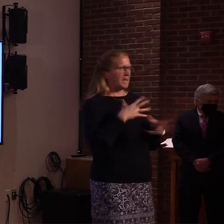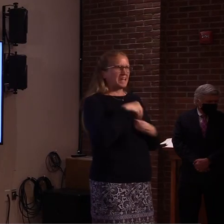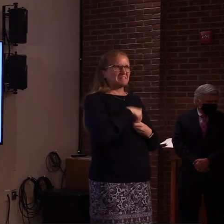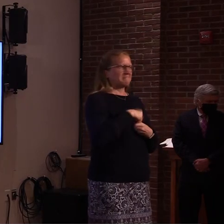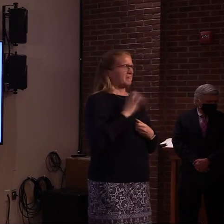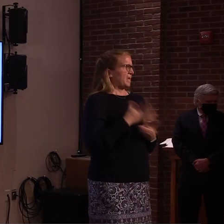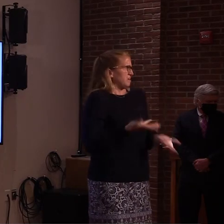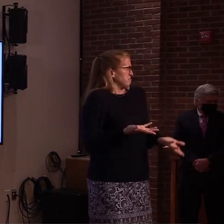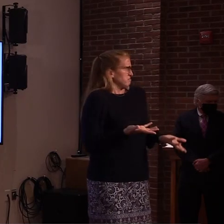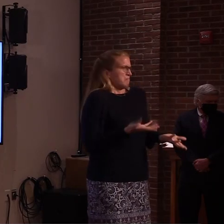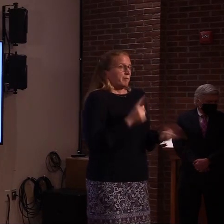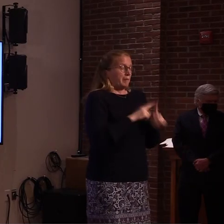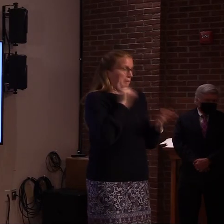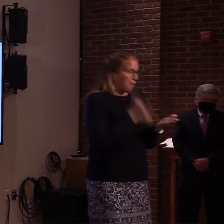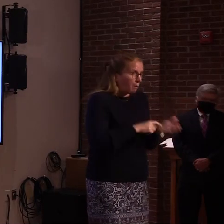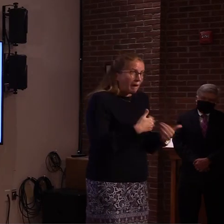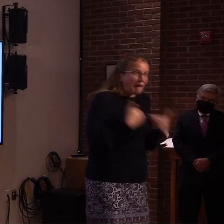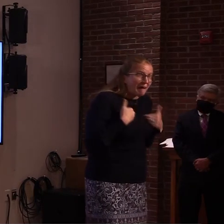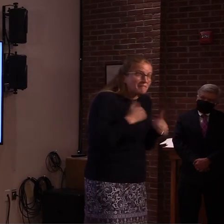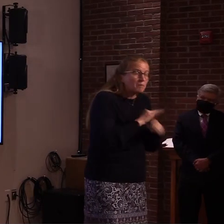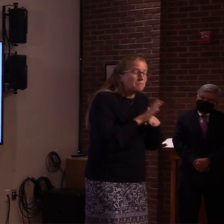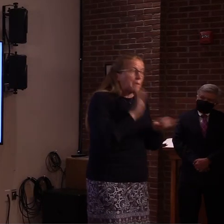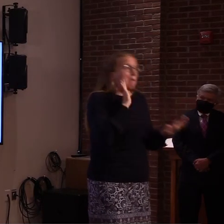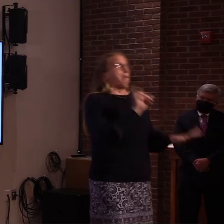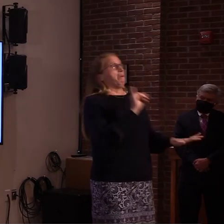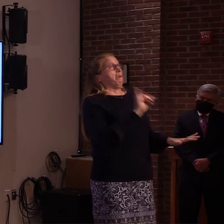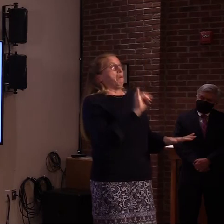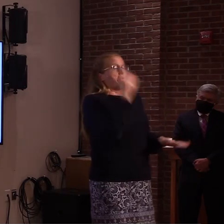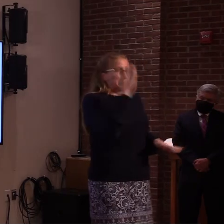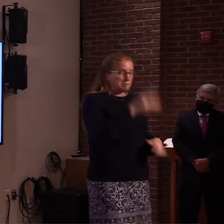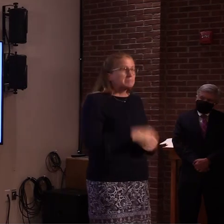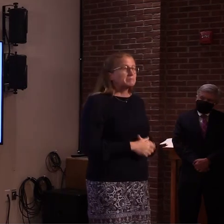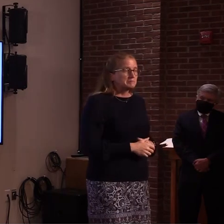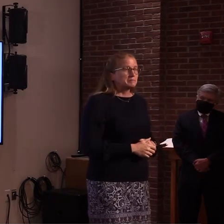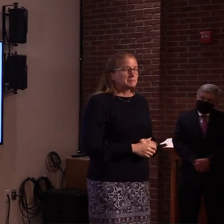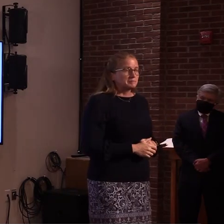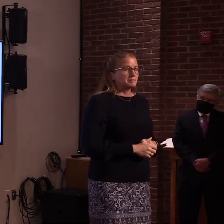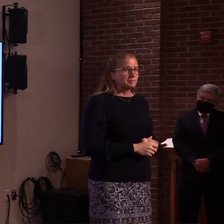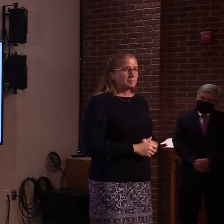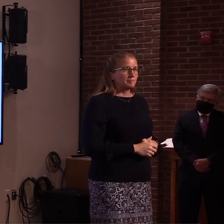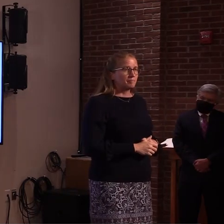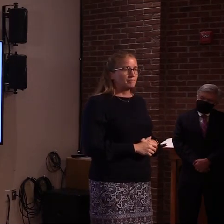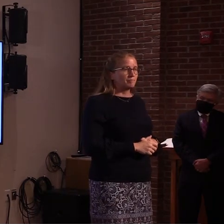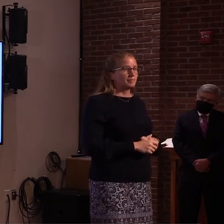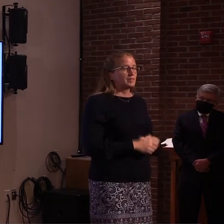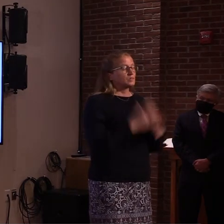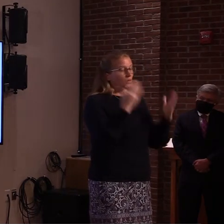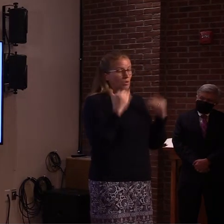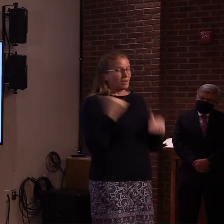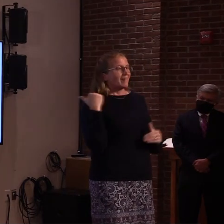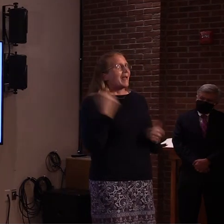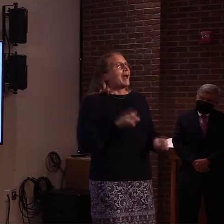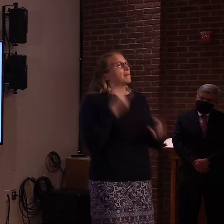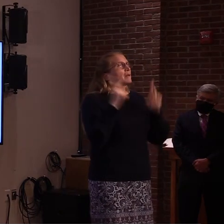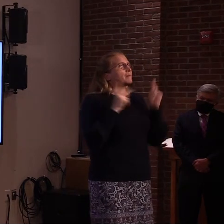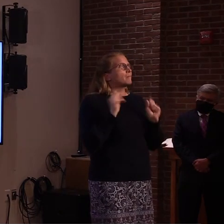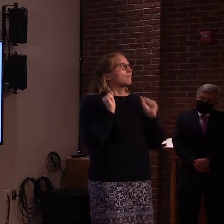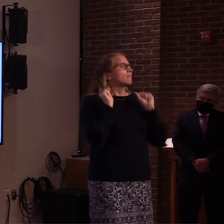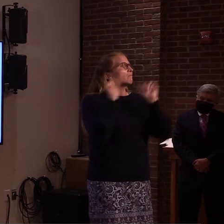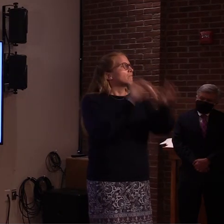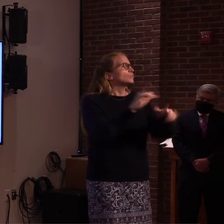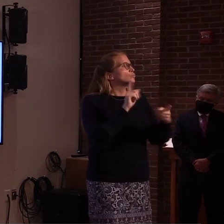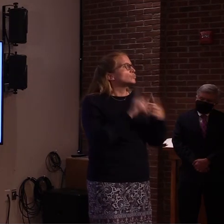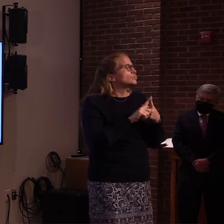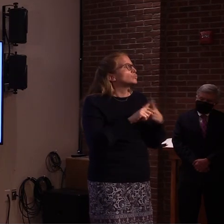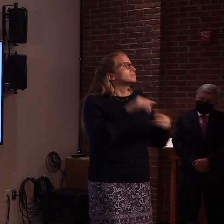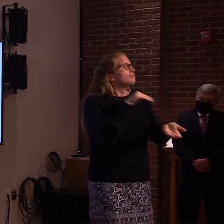very, very low level of individuals in the state reporting to urgent care settings or emergency